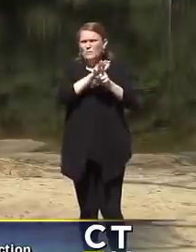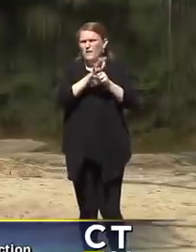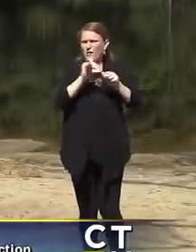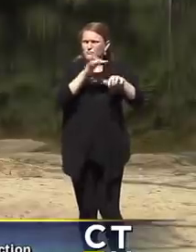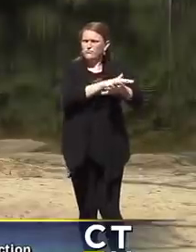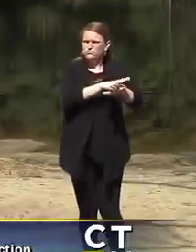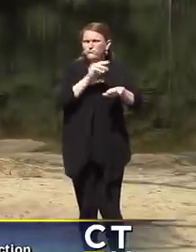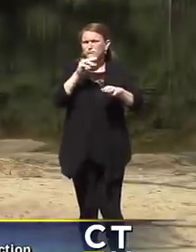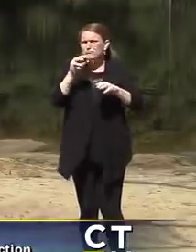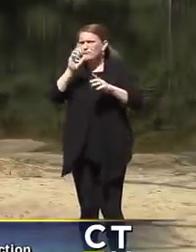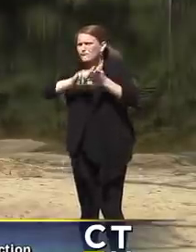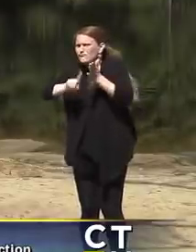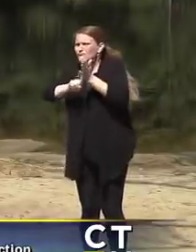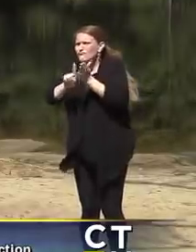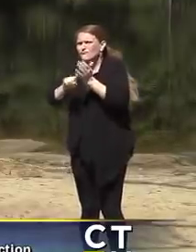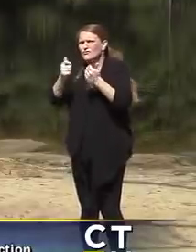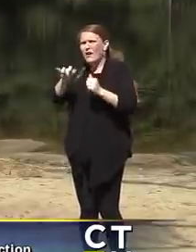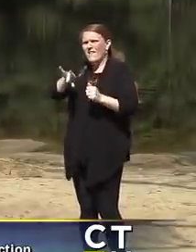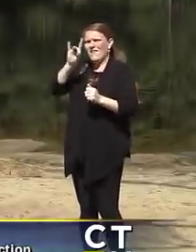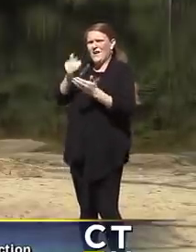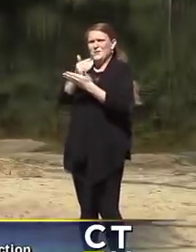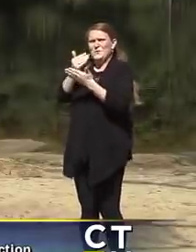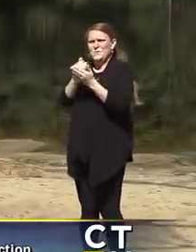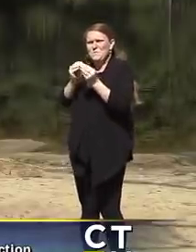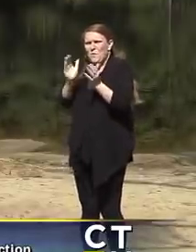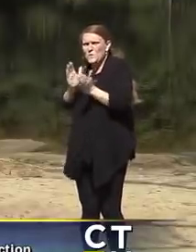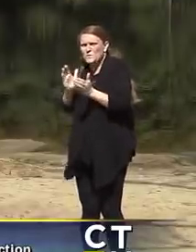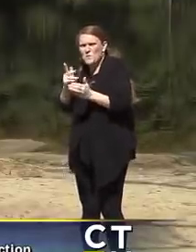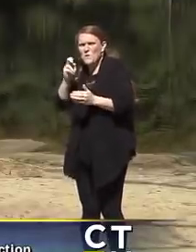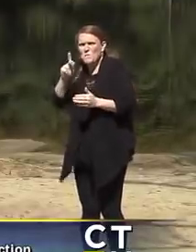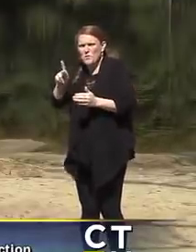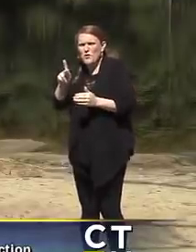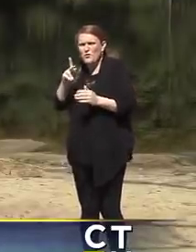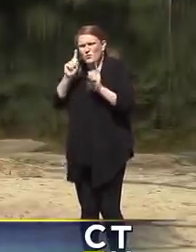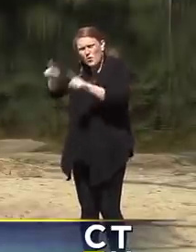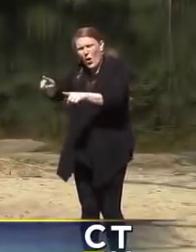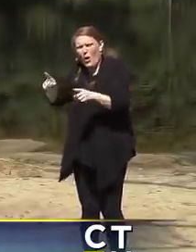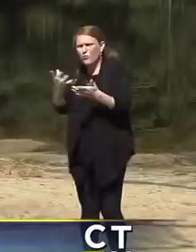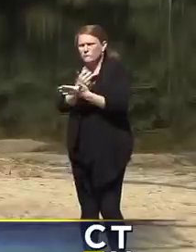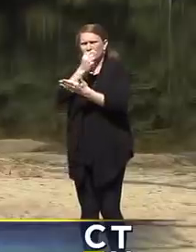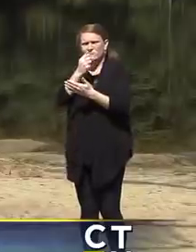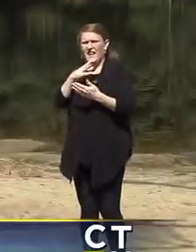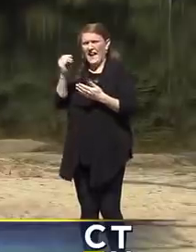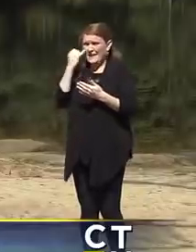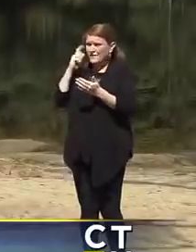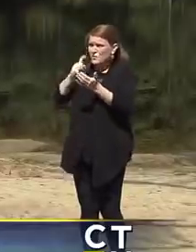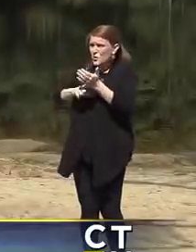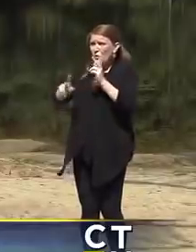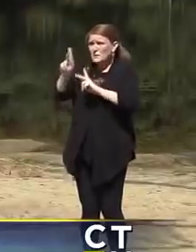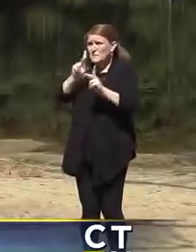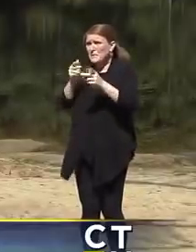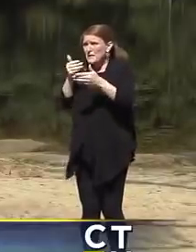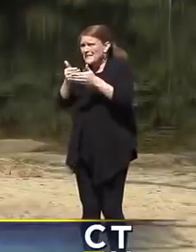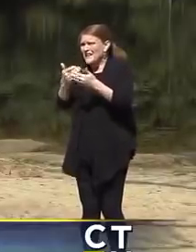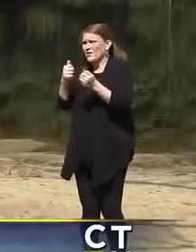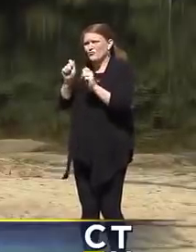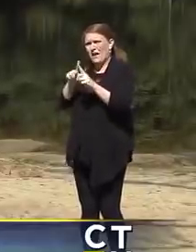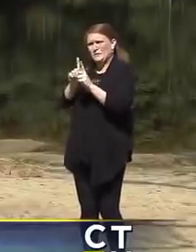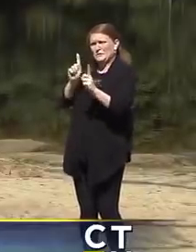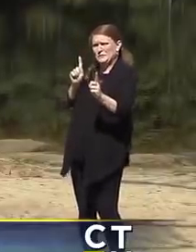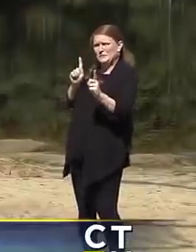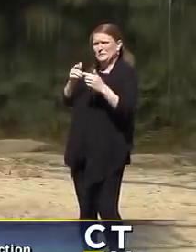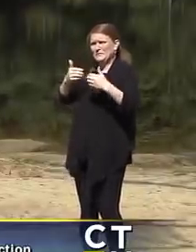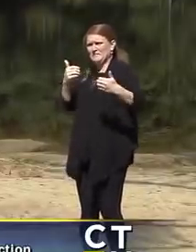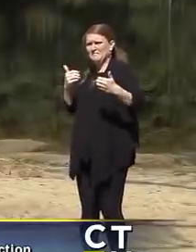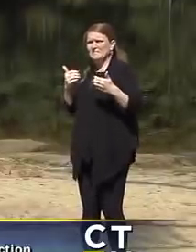with your family. Keep your distance if you see a group of people coming up. That's what spring's all about. And if we do this carefully, we're getting through this together.